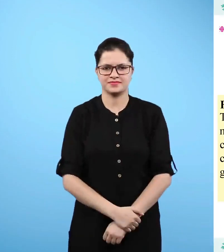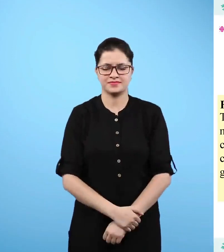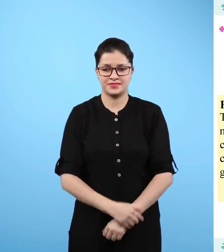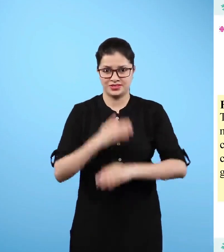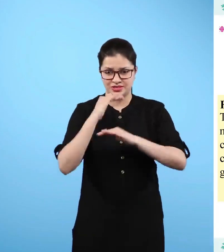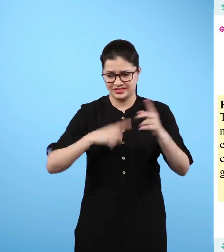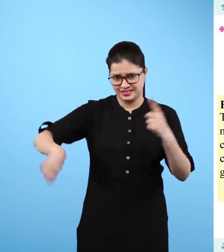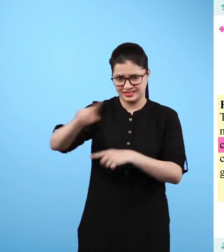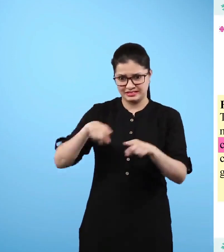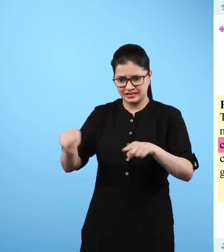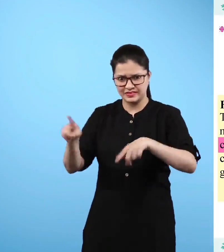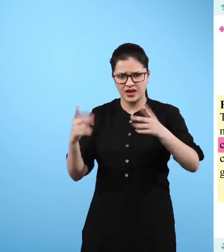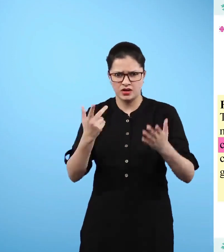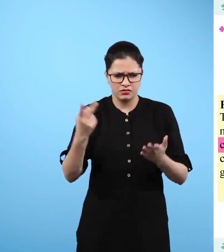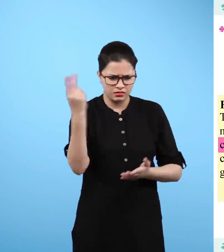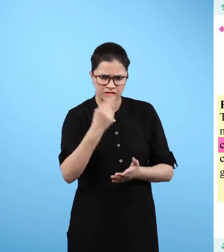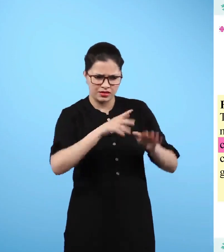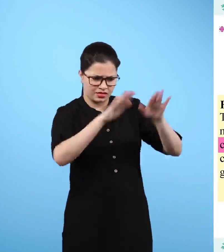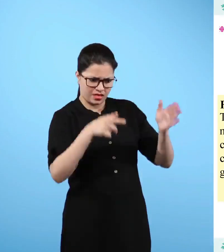And is learnt by children through experience.